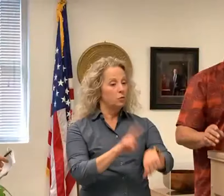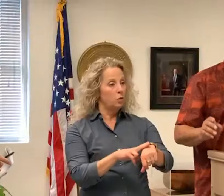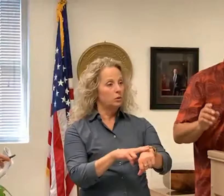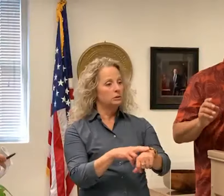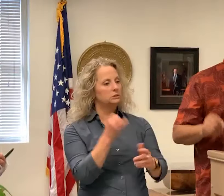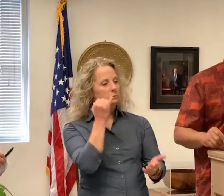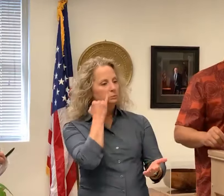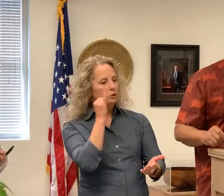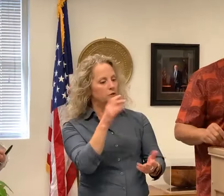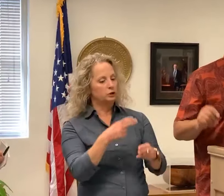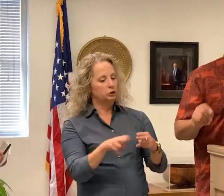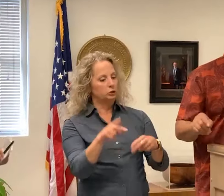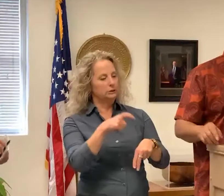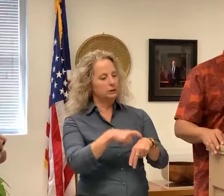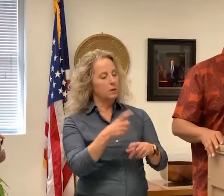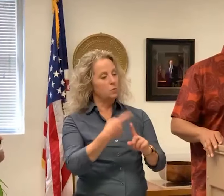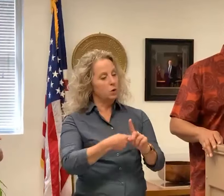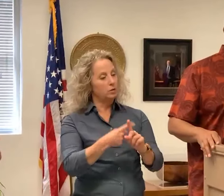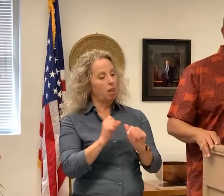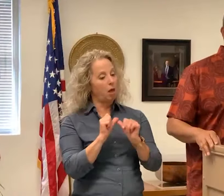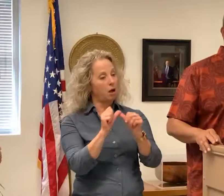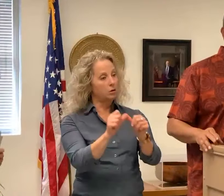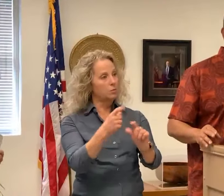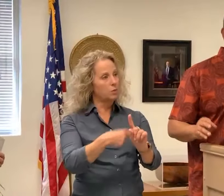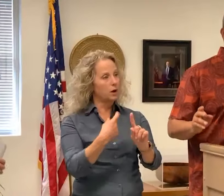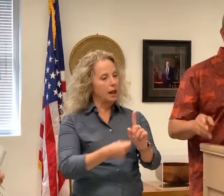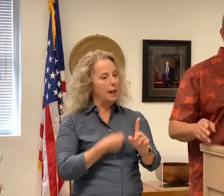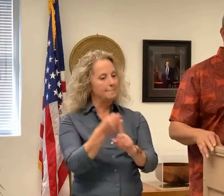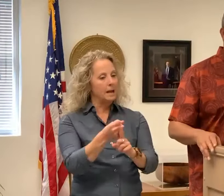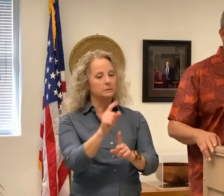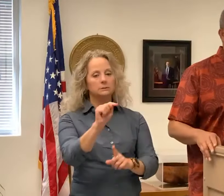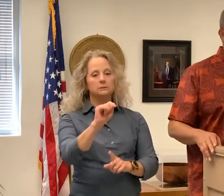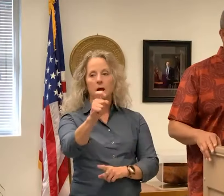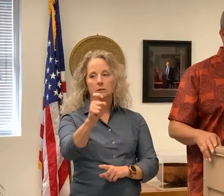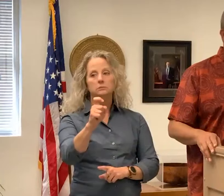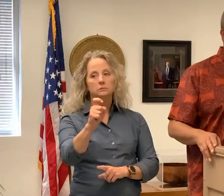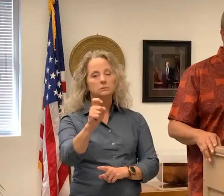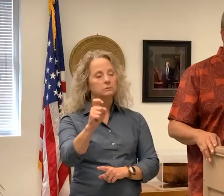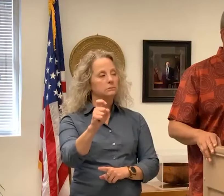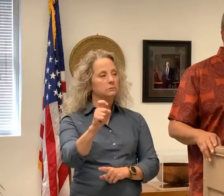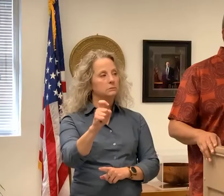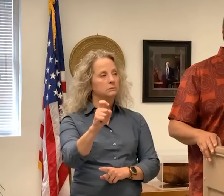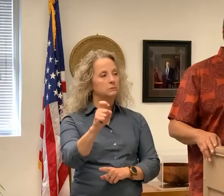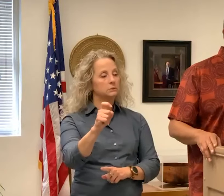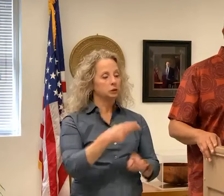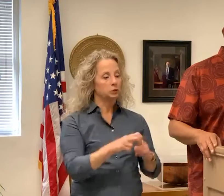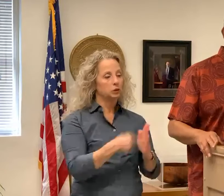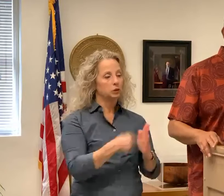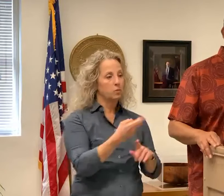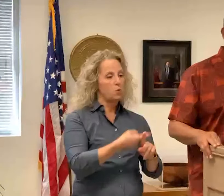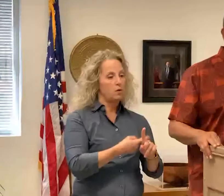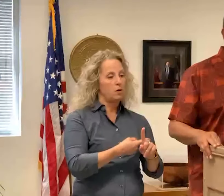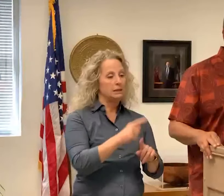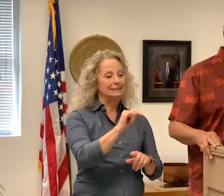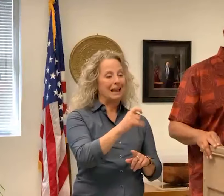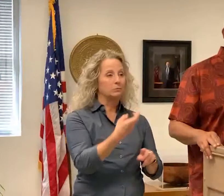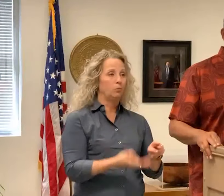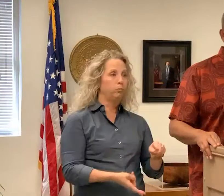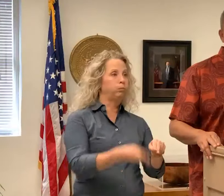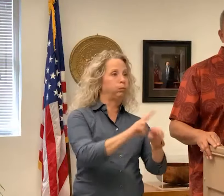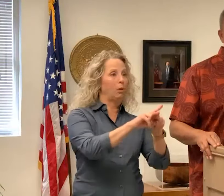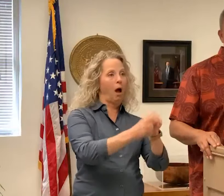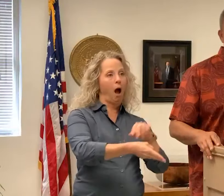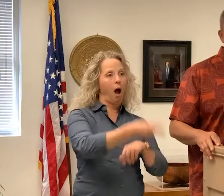a short-term rental to a long-term rental, that already impacts your taxes. Because the short-term rentals are taxed at a much higher